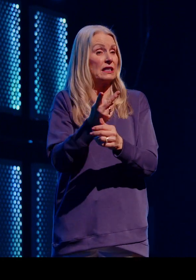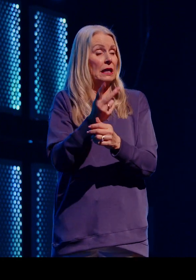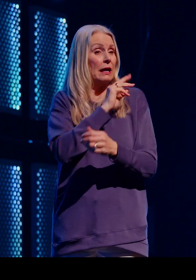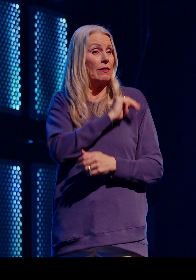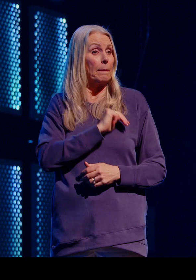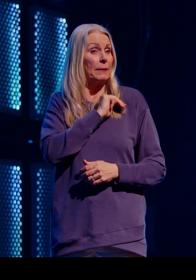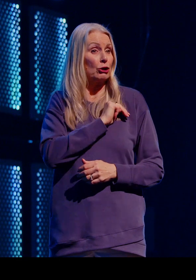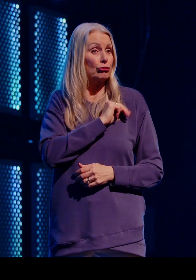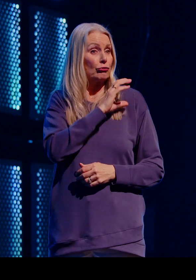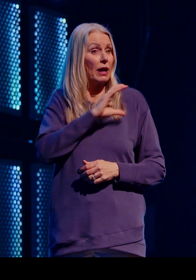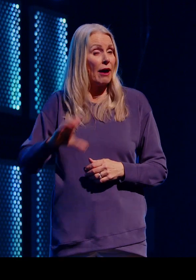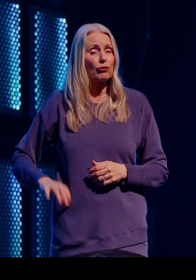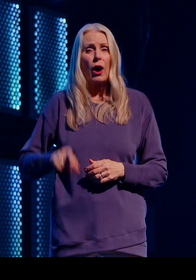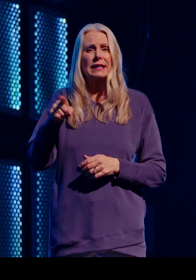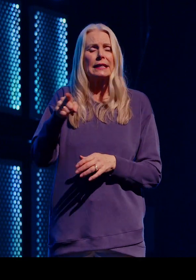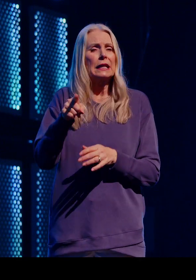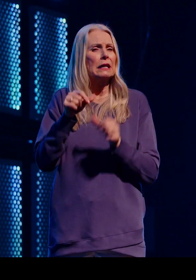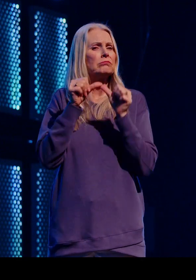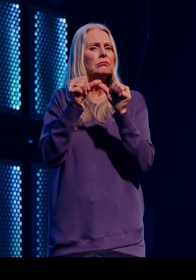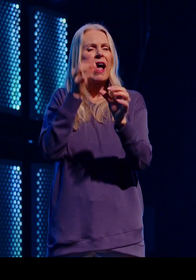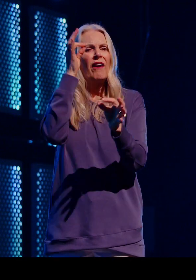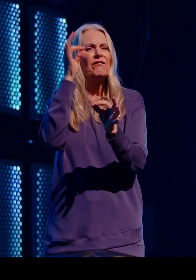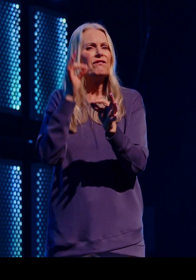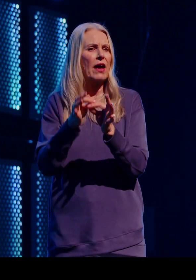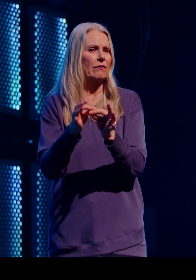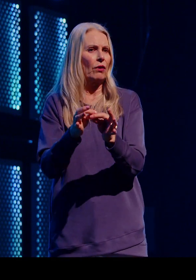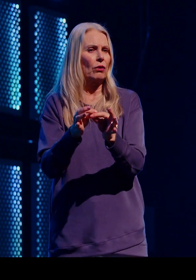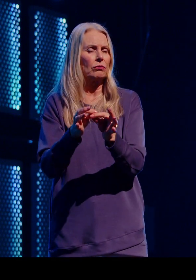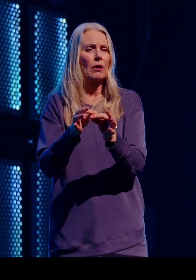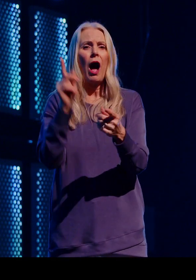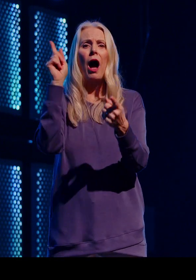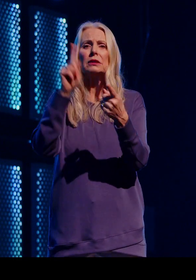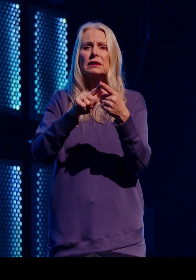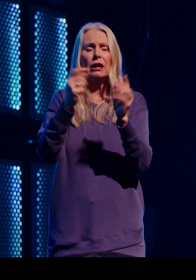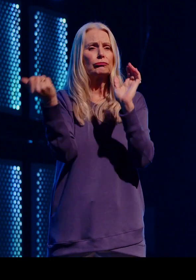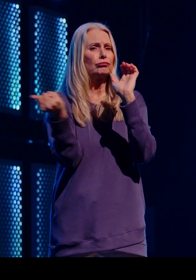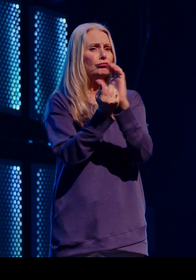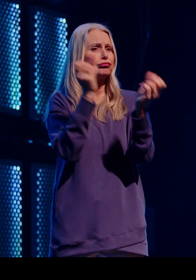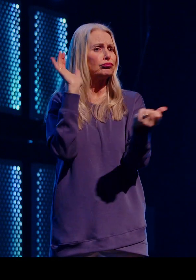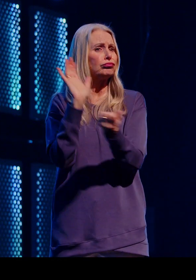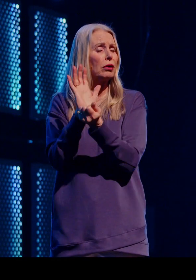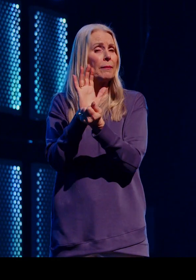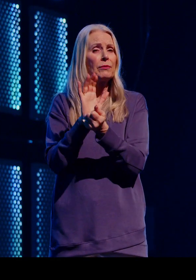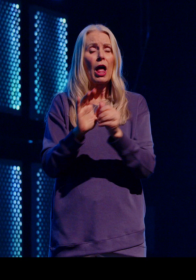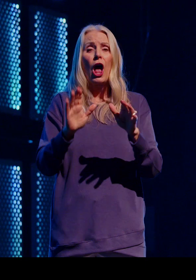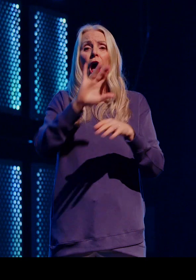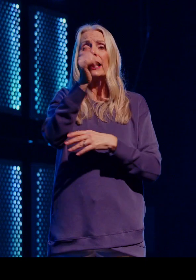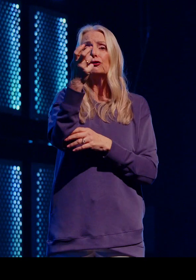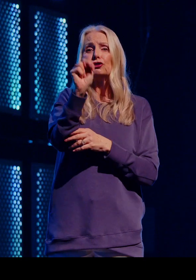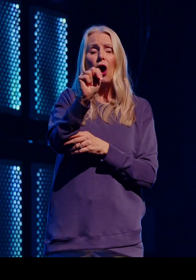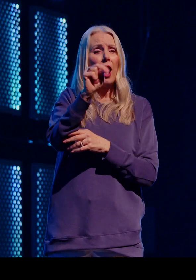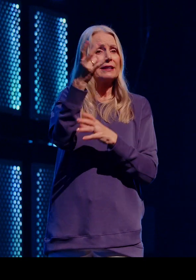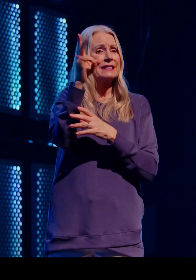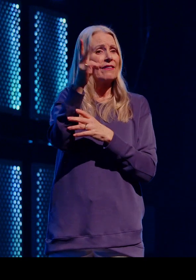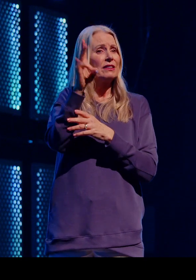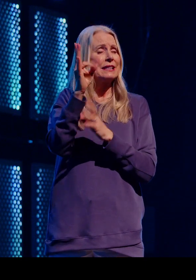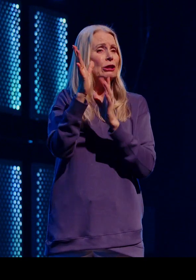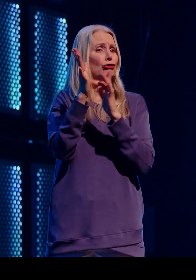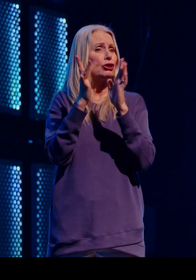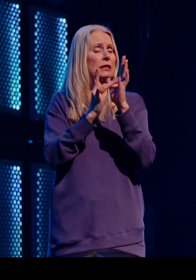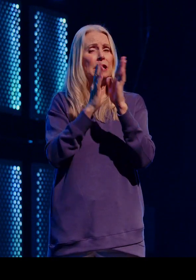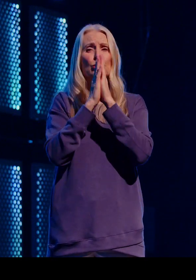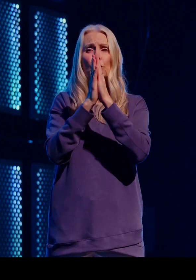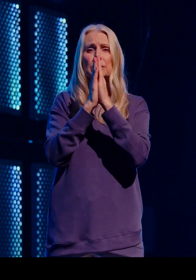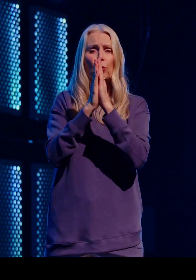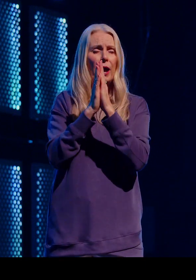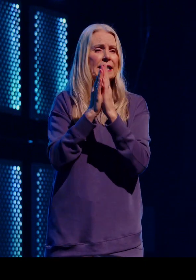Christ, he was faithful to the end. In the prayer, the great prayer in John 17, where Jesus is praying, he says that he